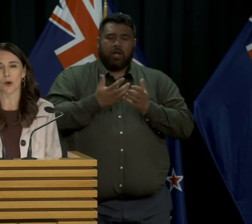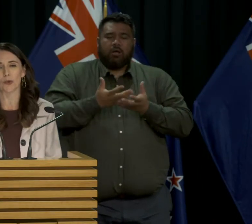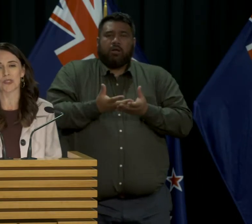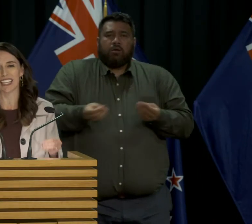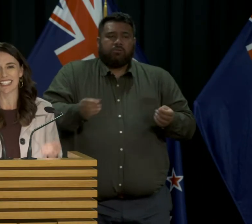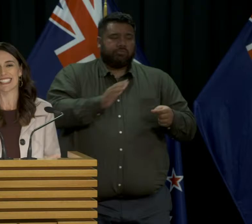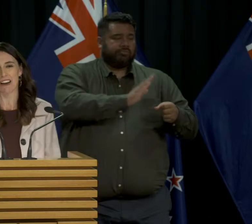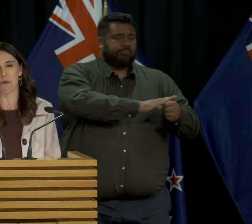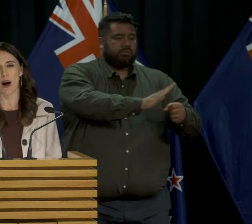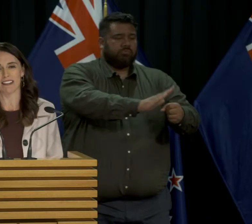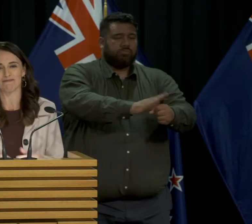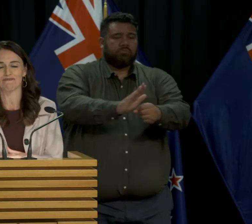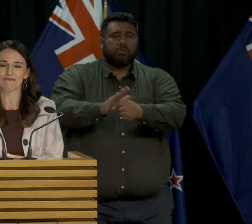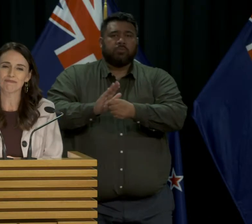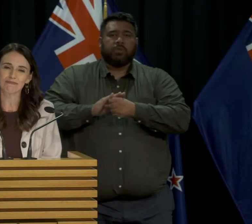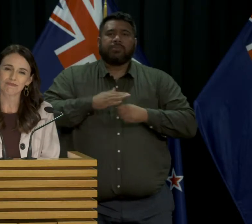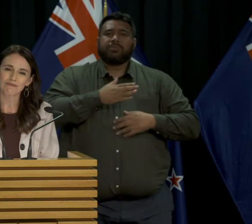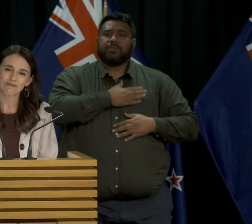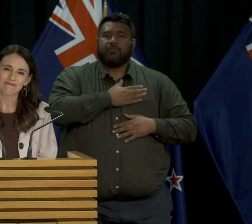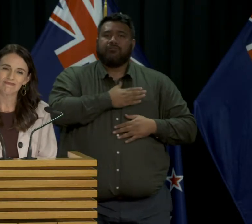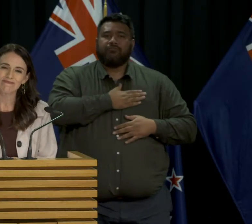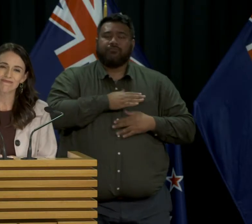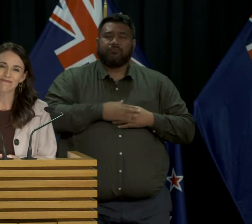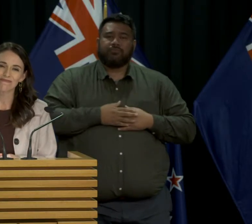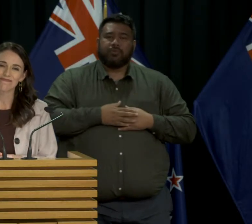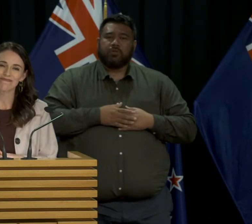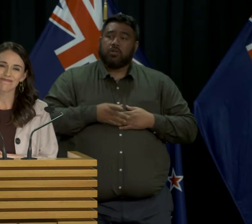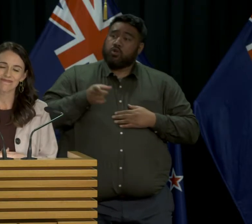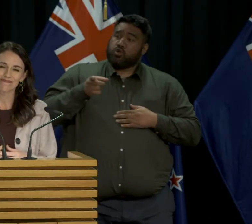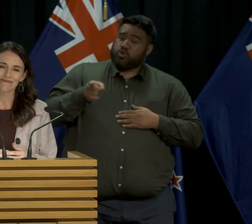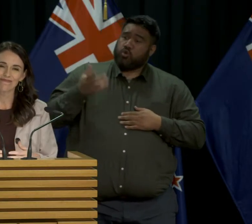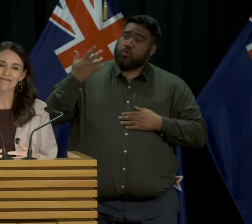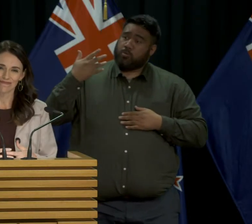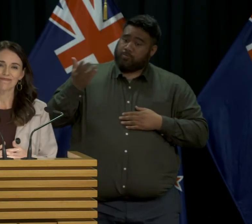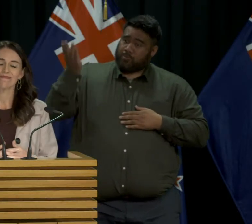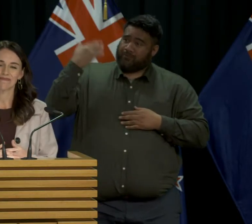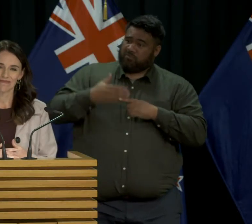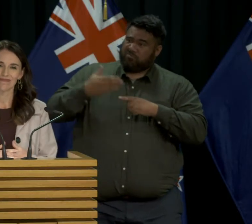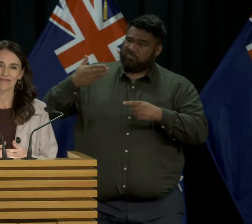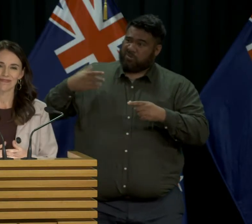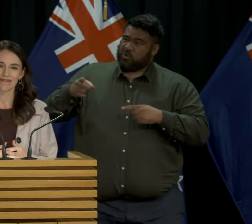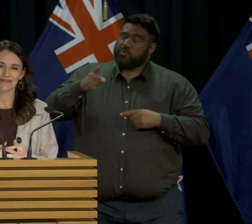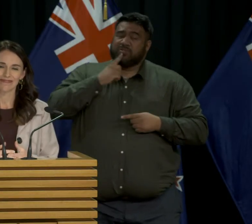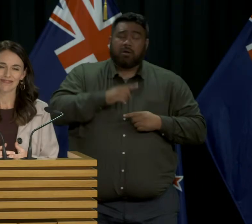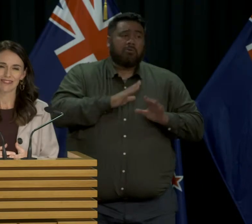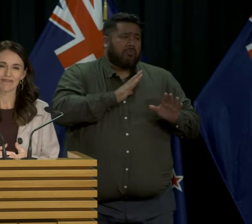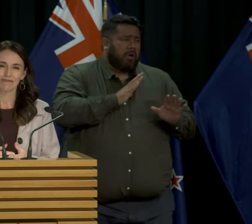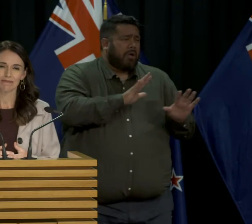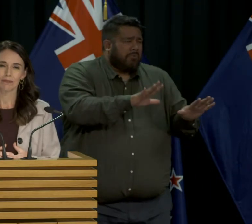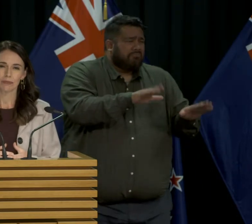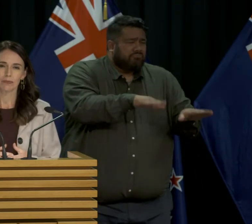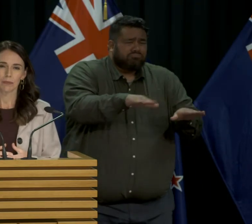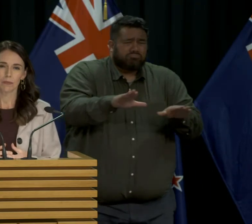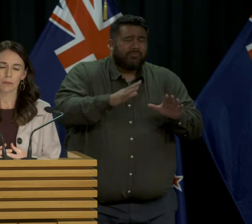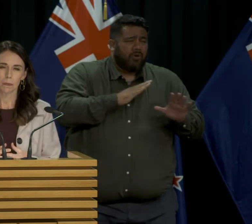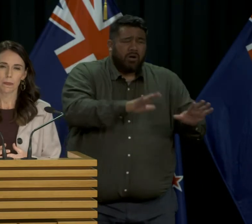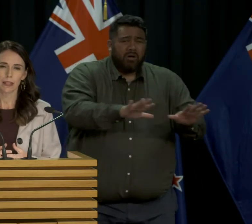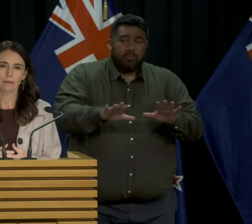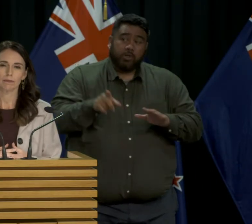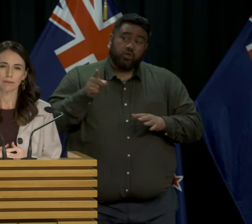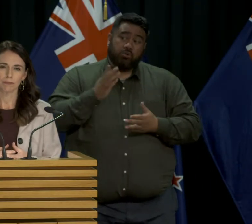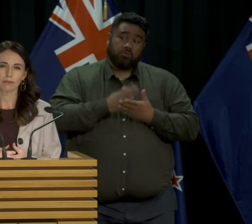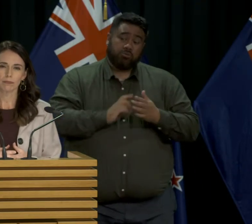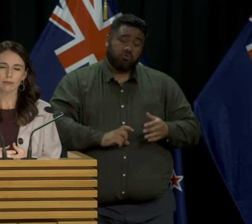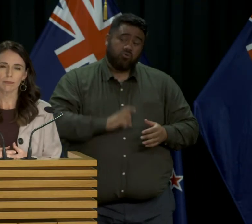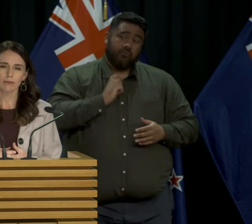deal with those in a safe way. You've given us these reassurances before. How confident are you that we can keep COVID